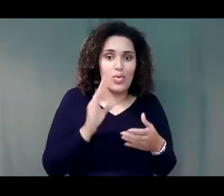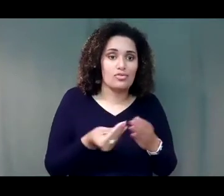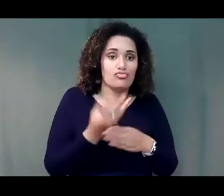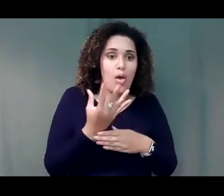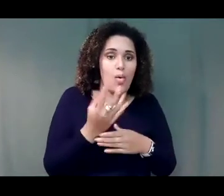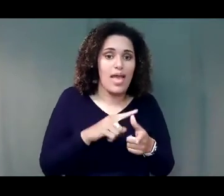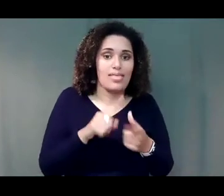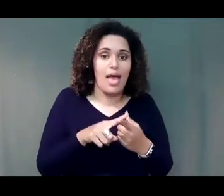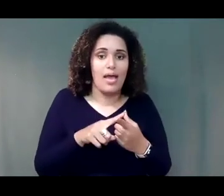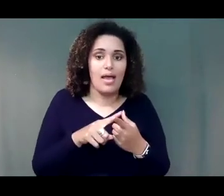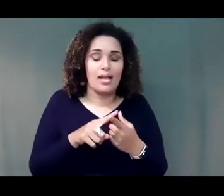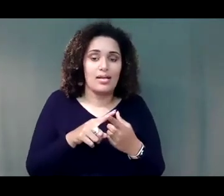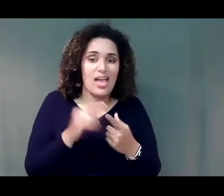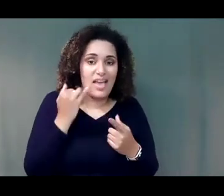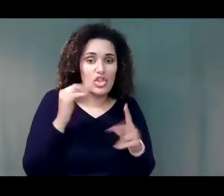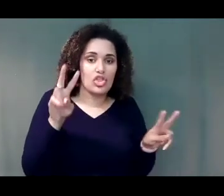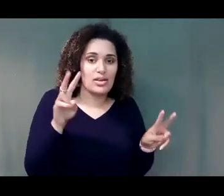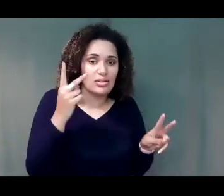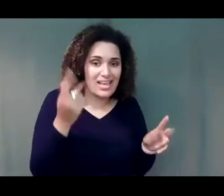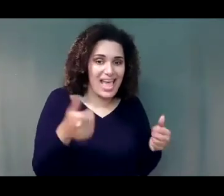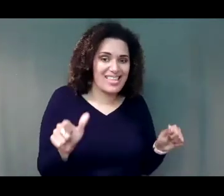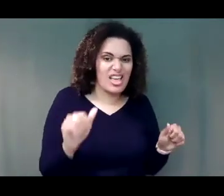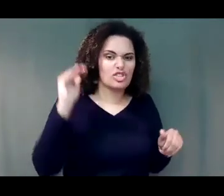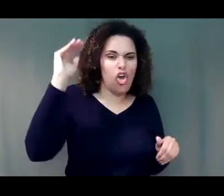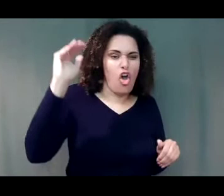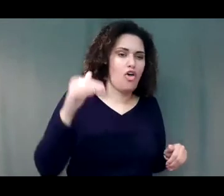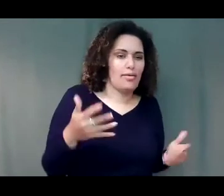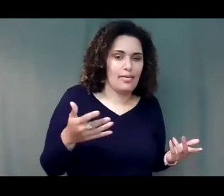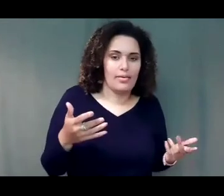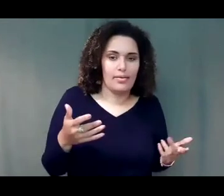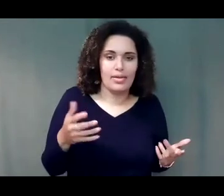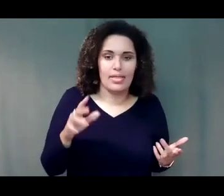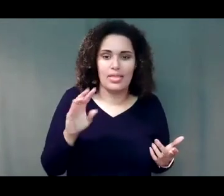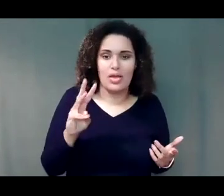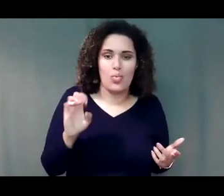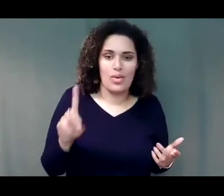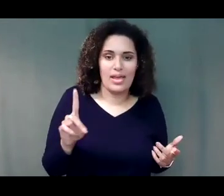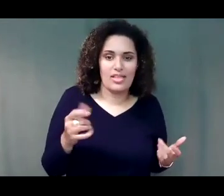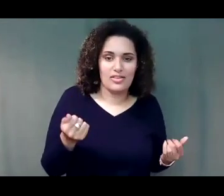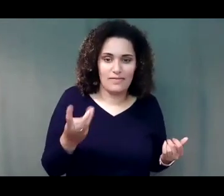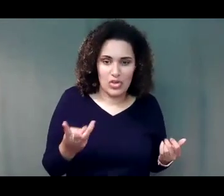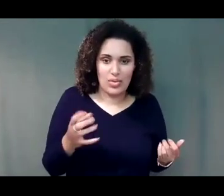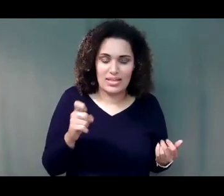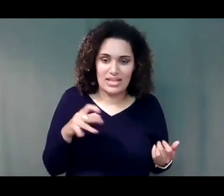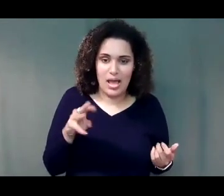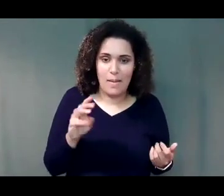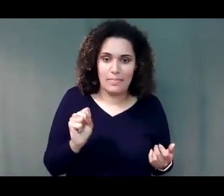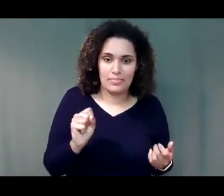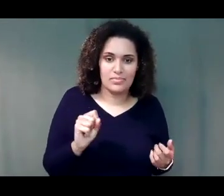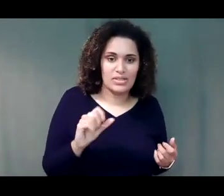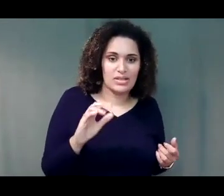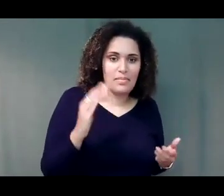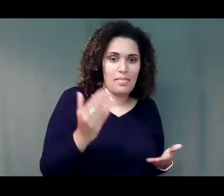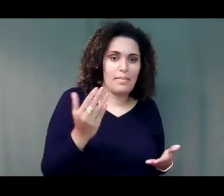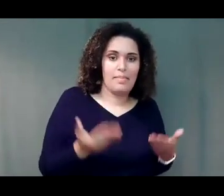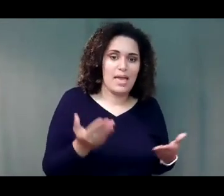And pretty much if you look at our roof, you see anything tall, it's pretty much a weed. There are a few of the sedums that send up